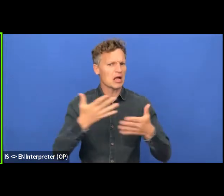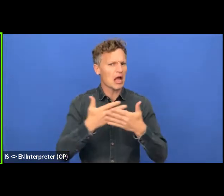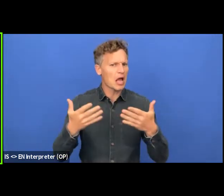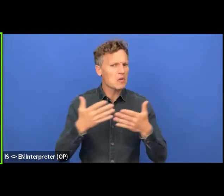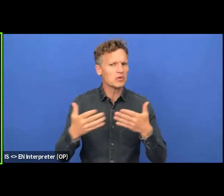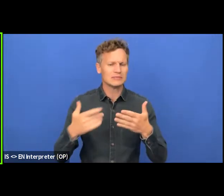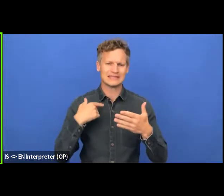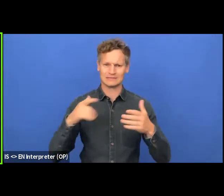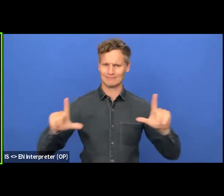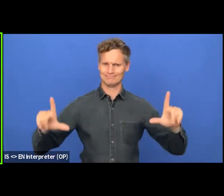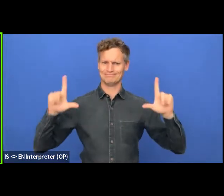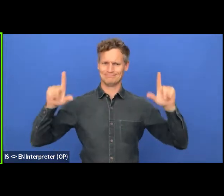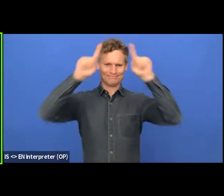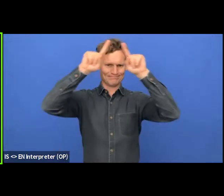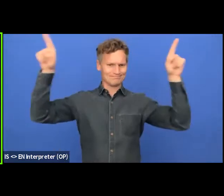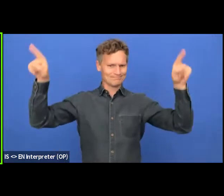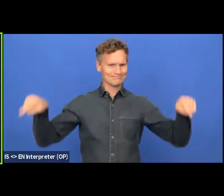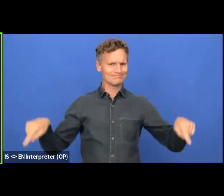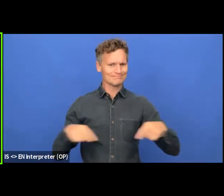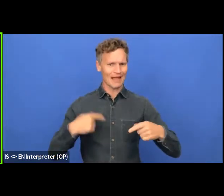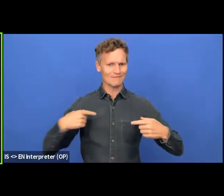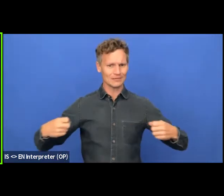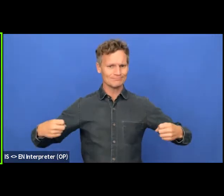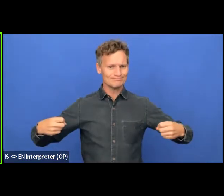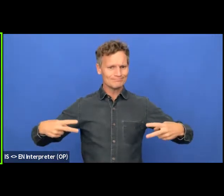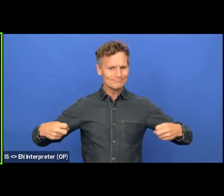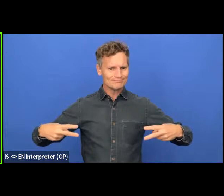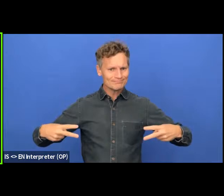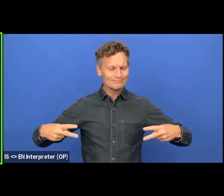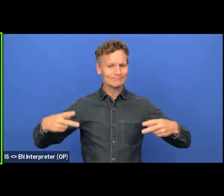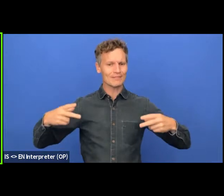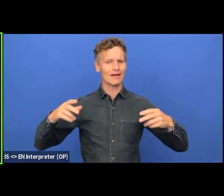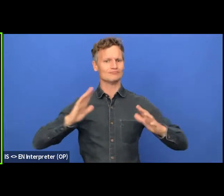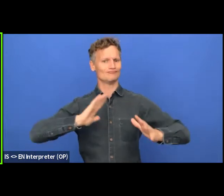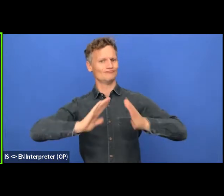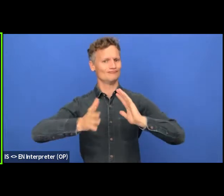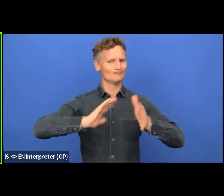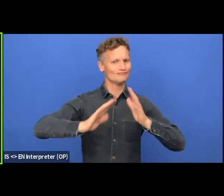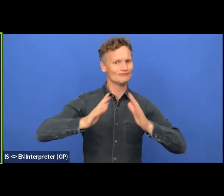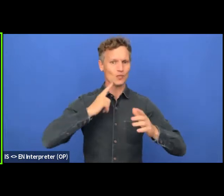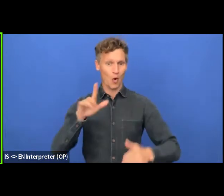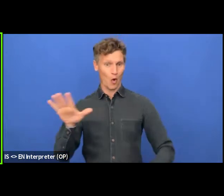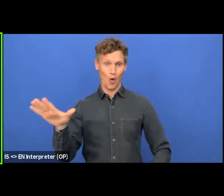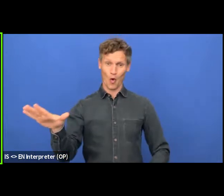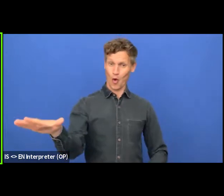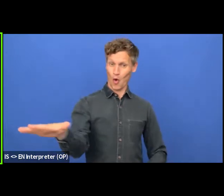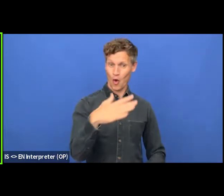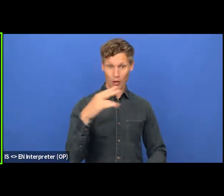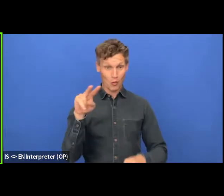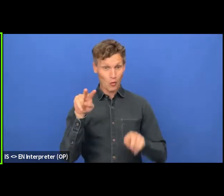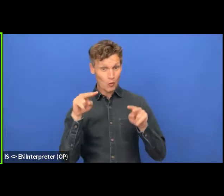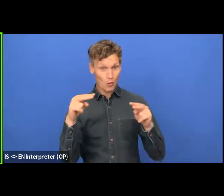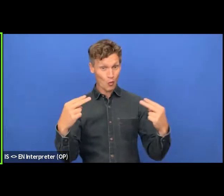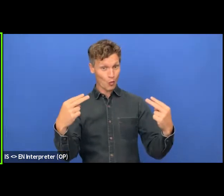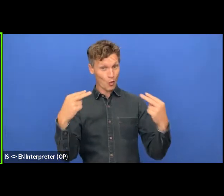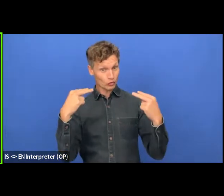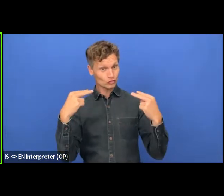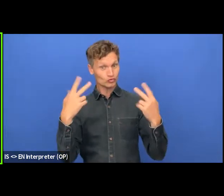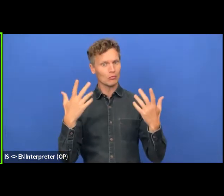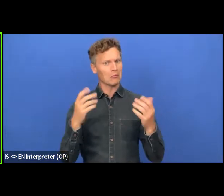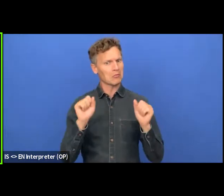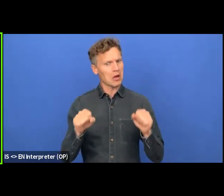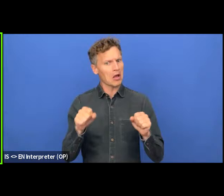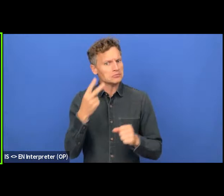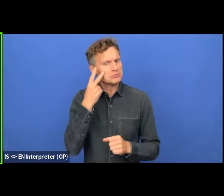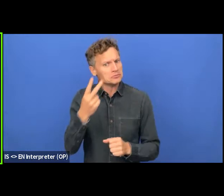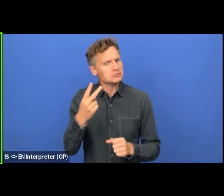so that everyone that sees it can understand the message or the health message that we want to